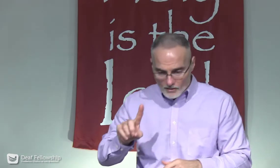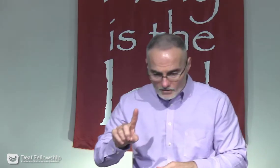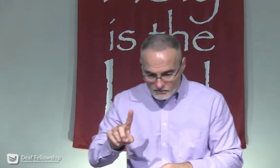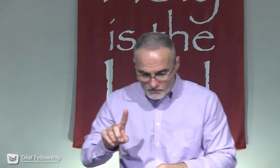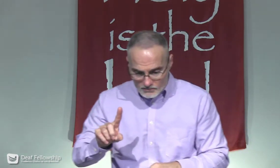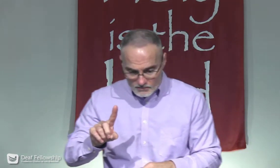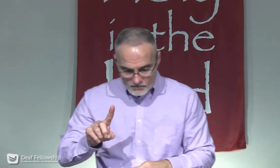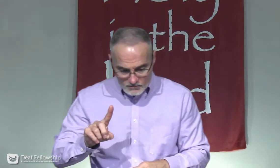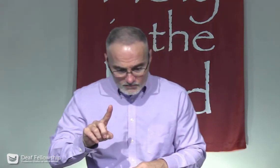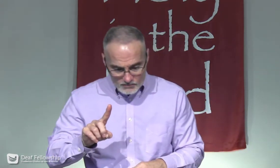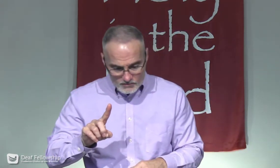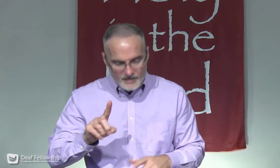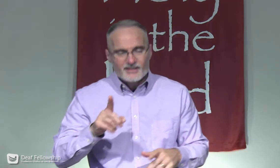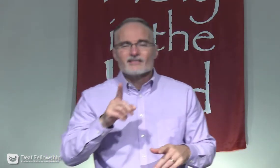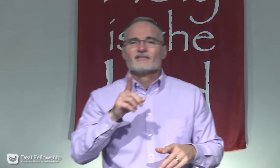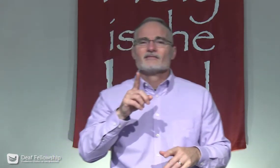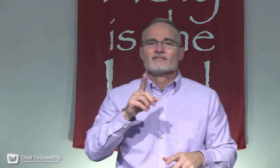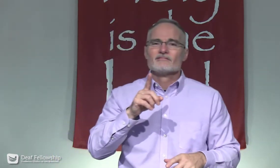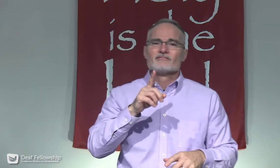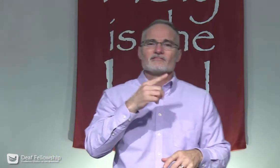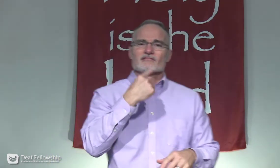Verses 40 and